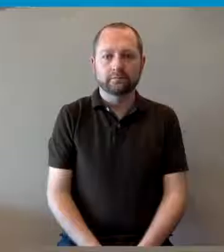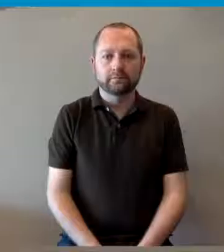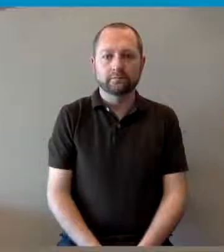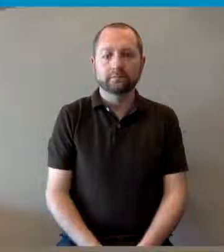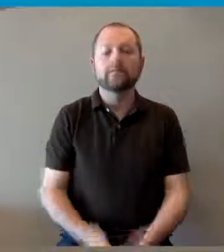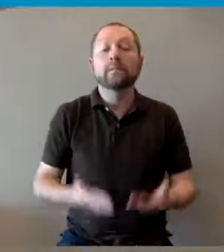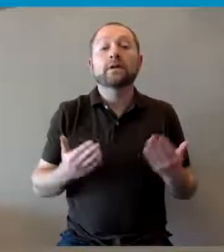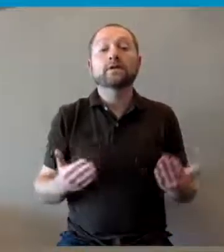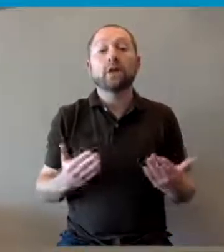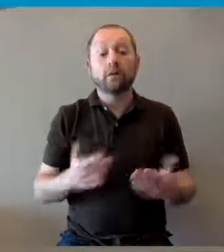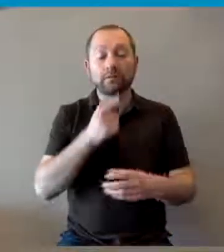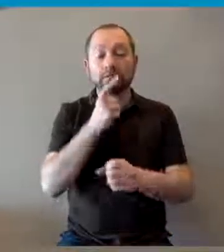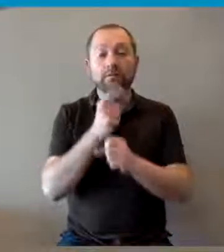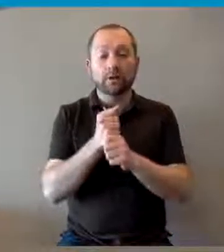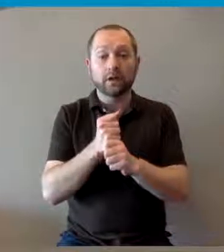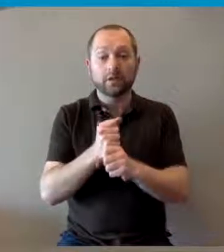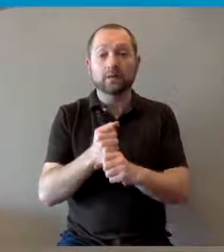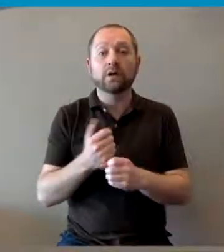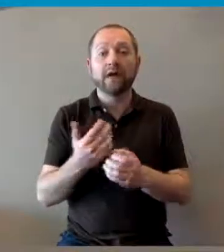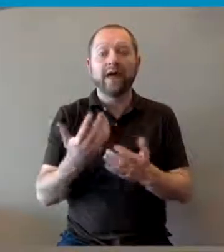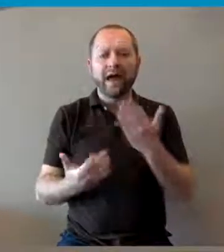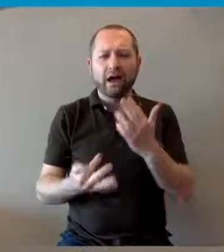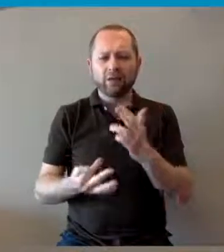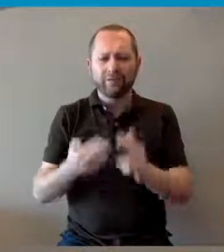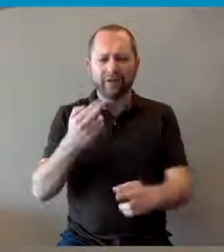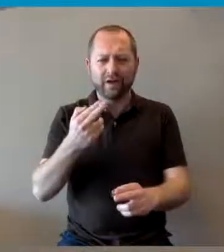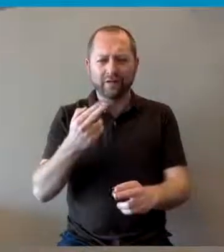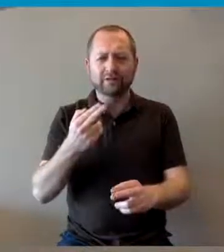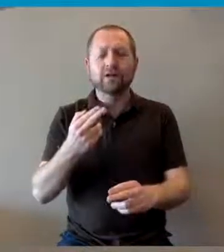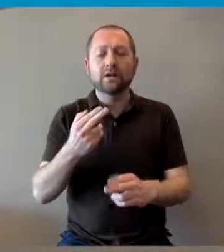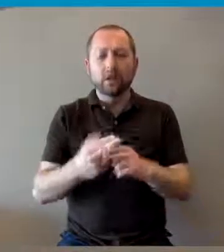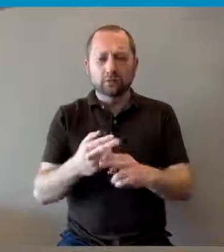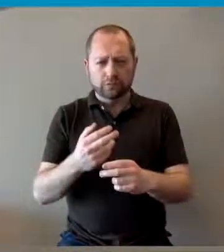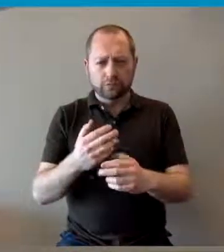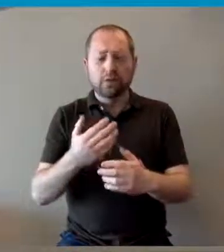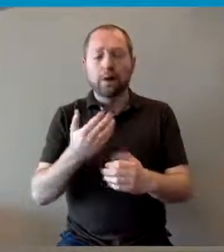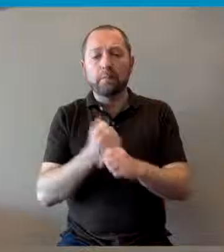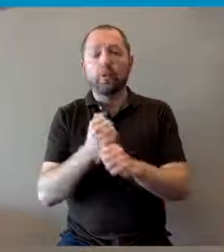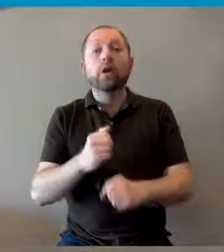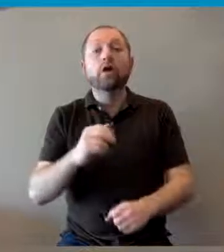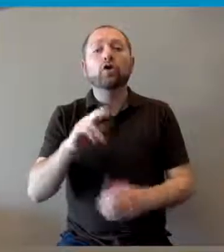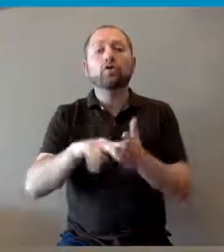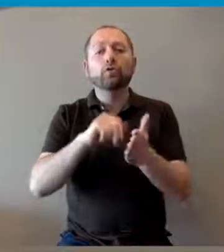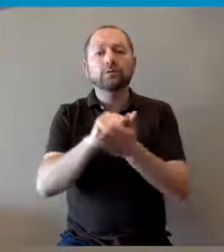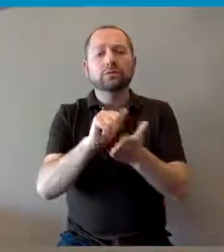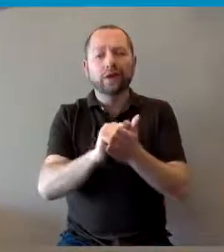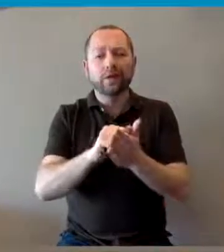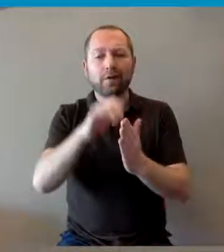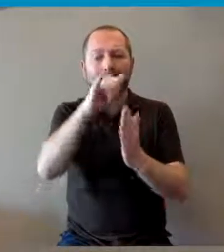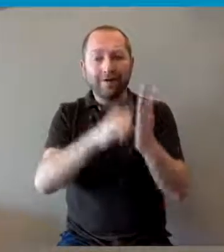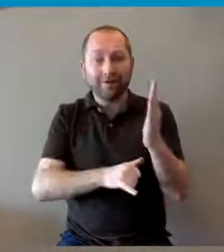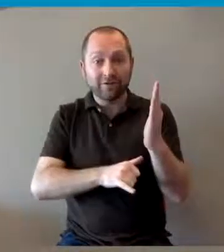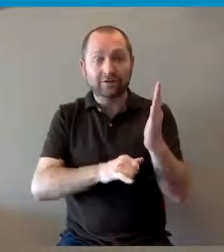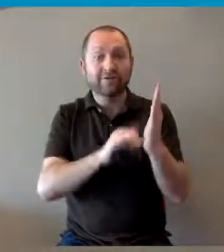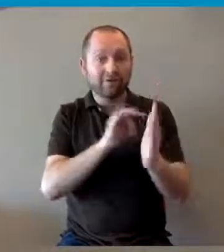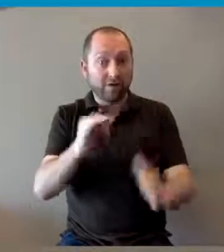So this session is going to cover finding newspaper articles from the Irish Times.